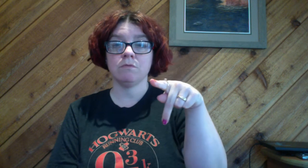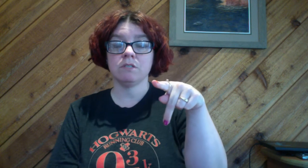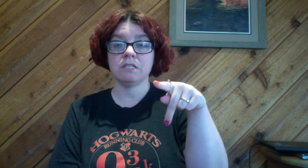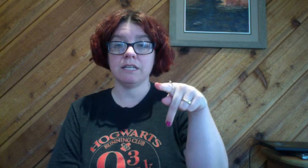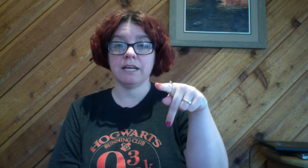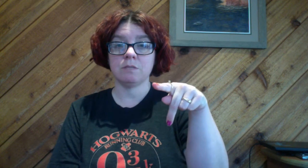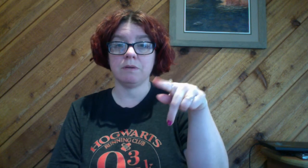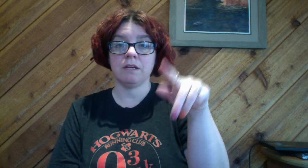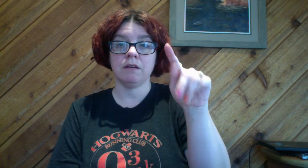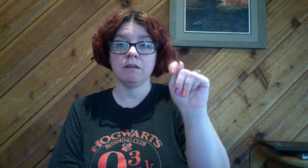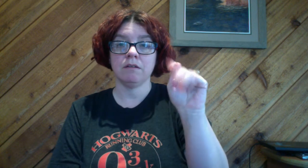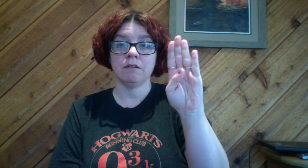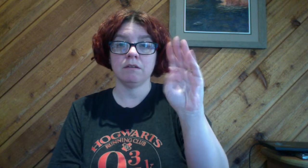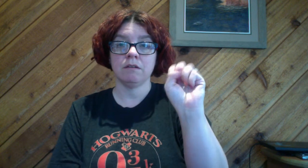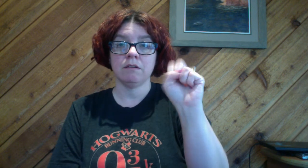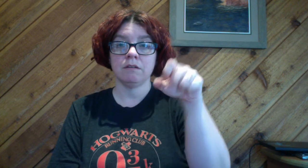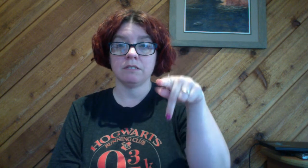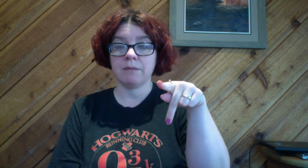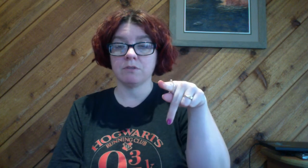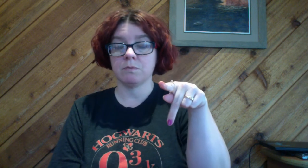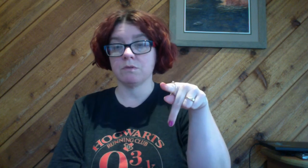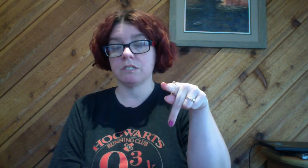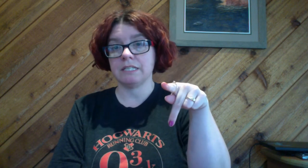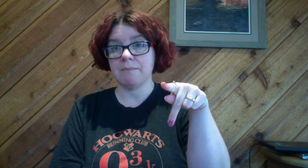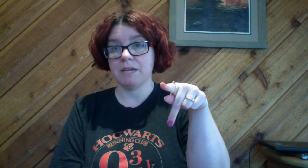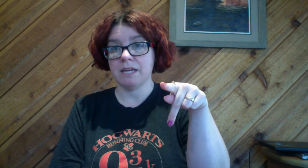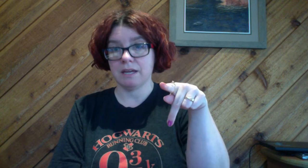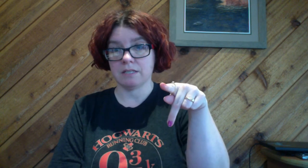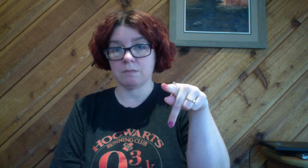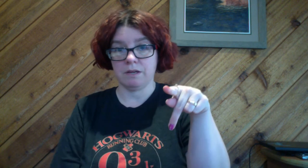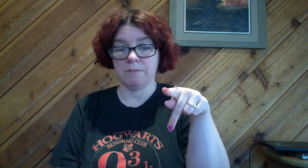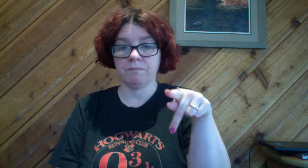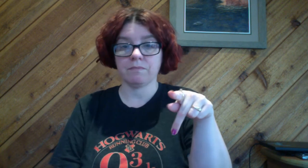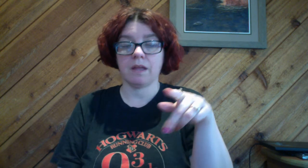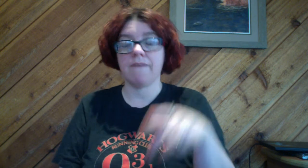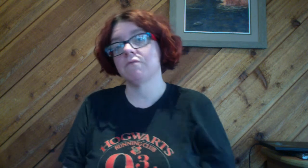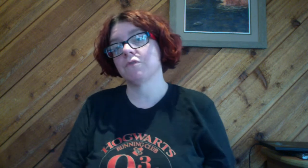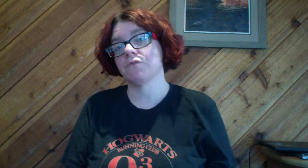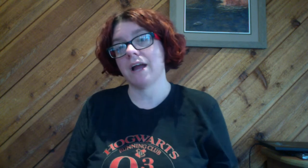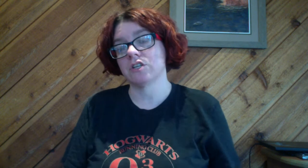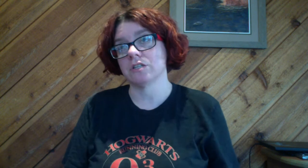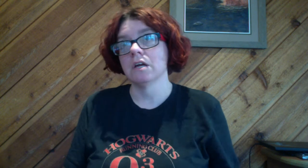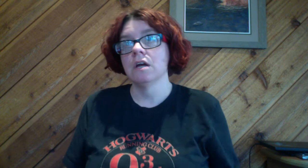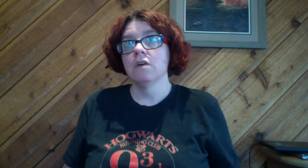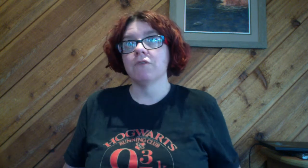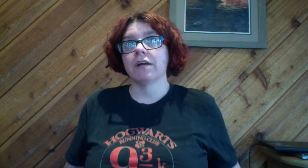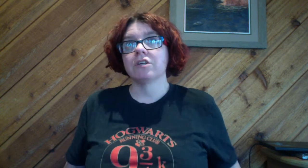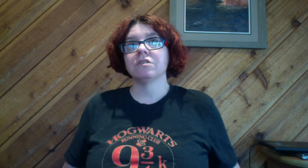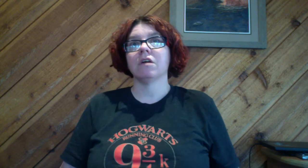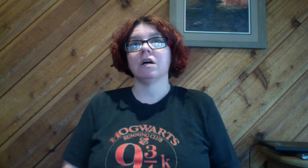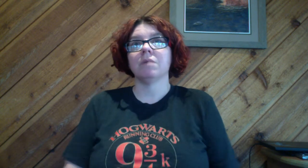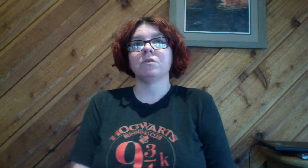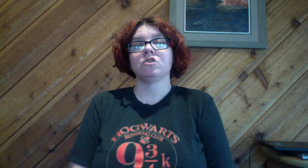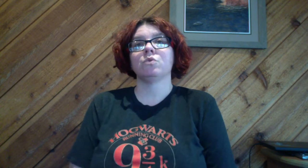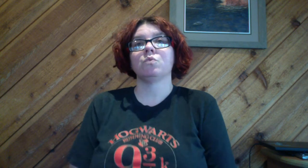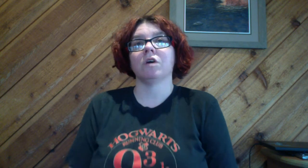Teaspoons, TSP. Tablespoons, TBSP. And then for fractions are up to what